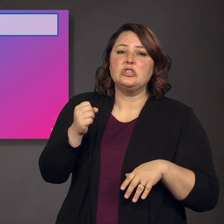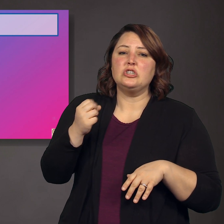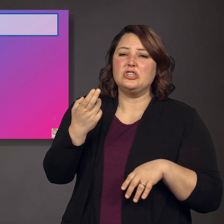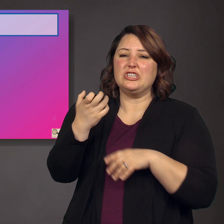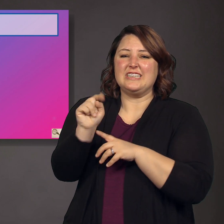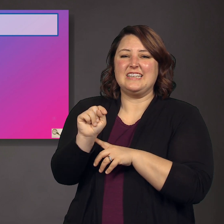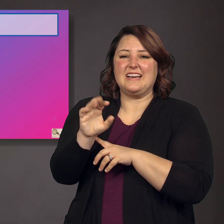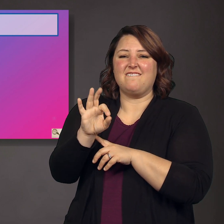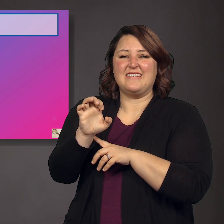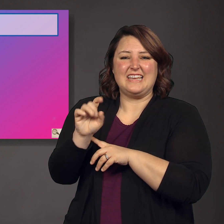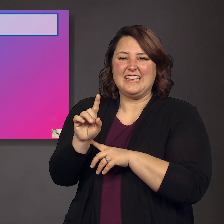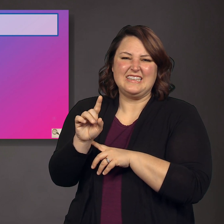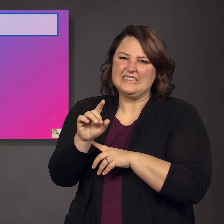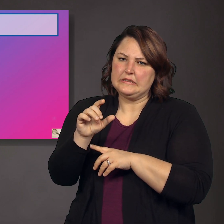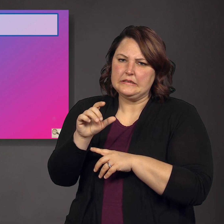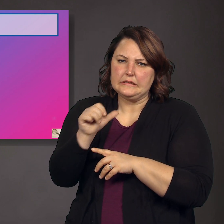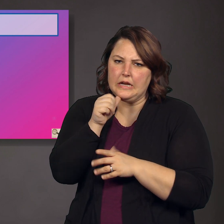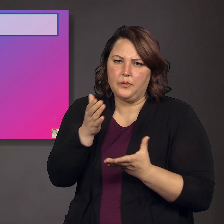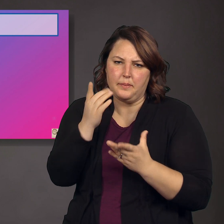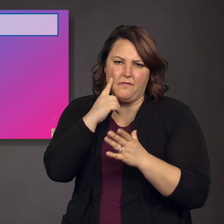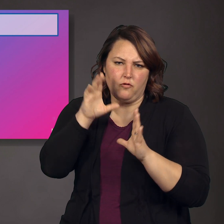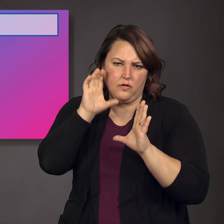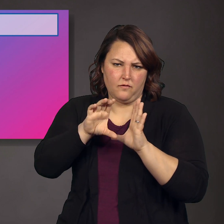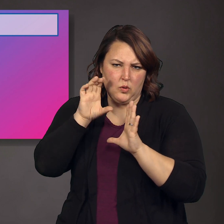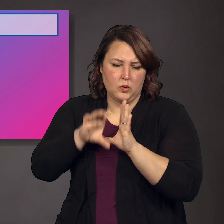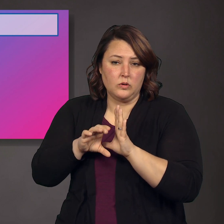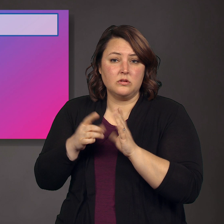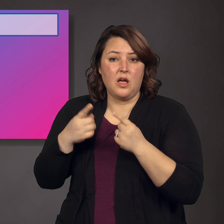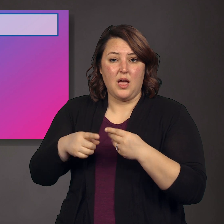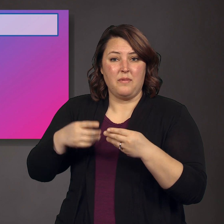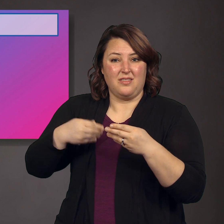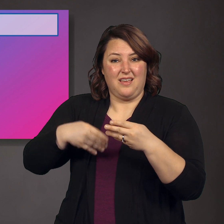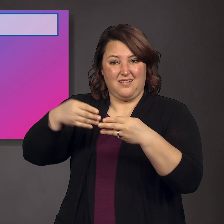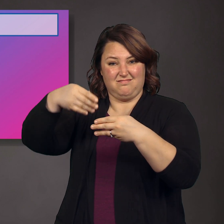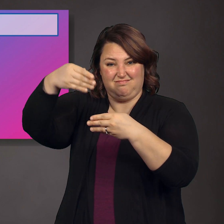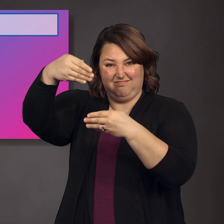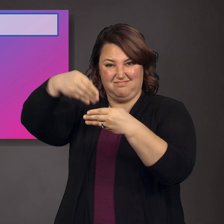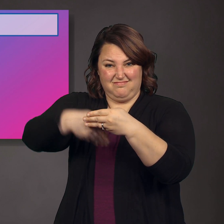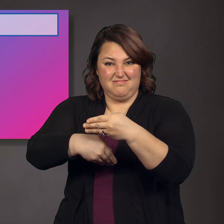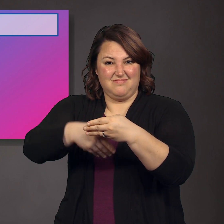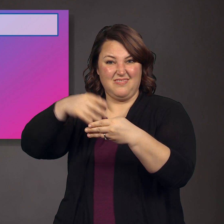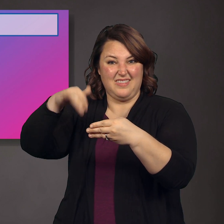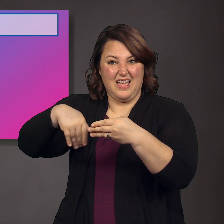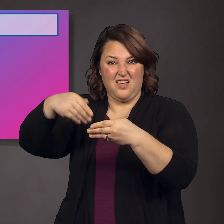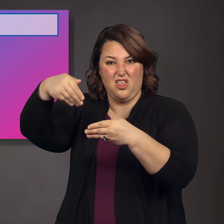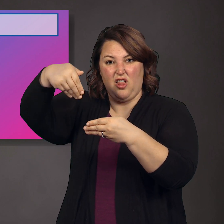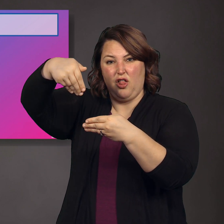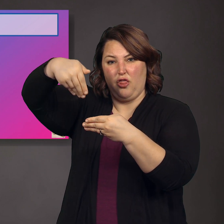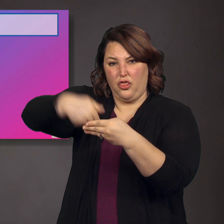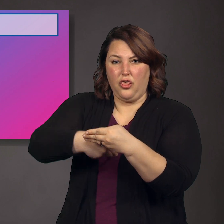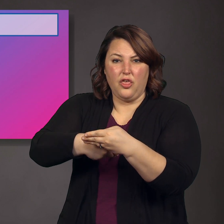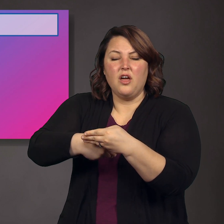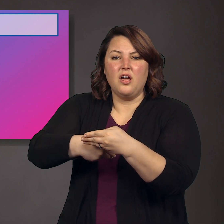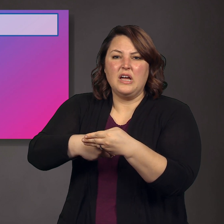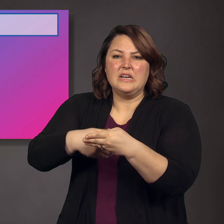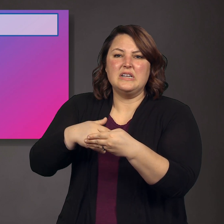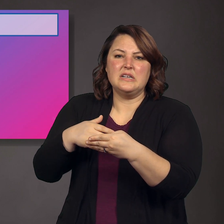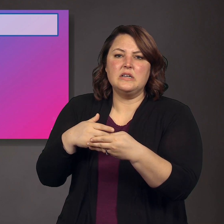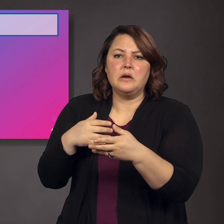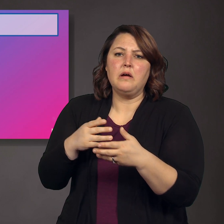photos. When they pull a document through the scanner, that's all well and good if it's a paper document, but if it's a